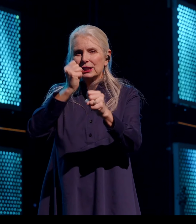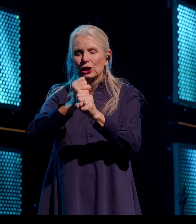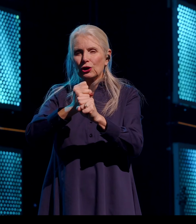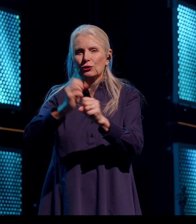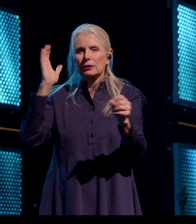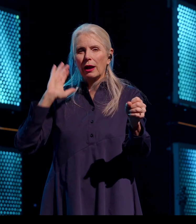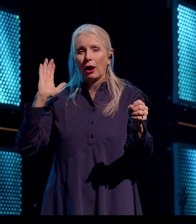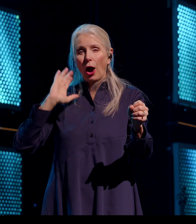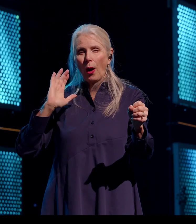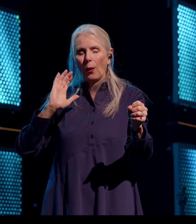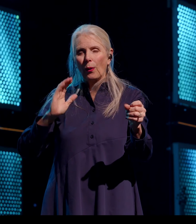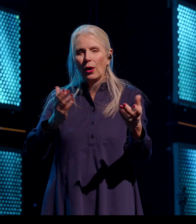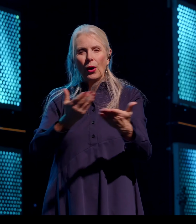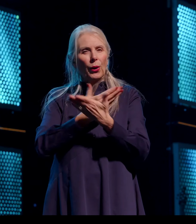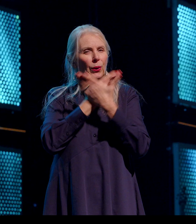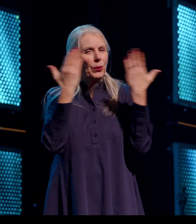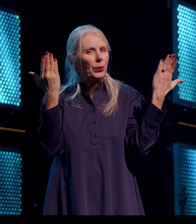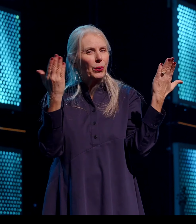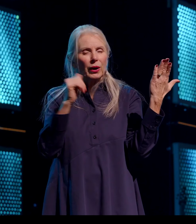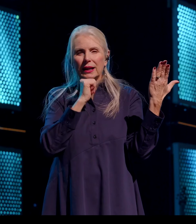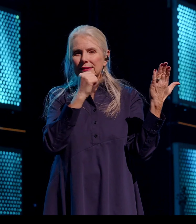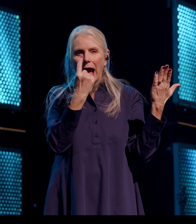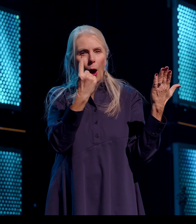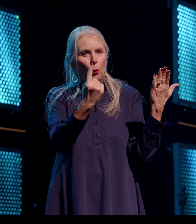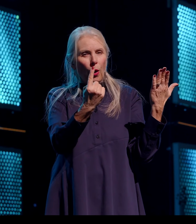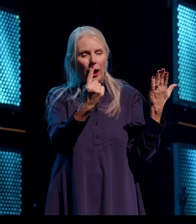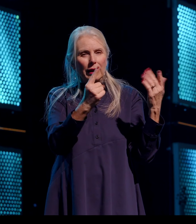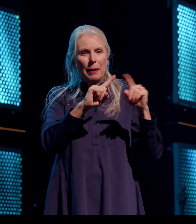Philippi. Now he's writing to all the saints in